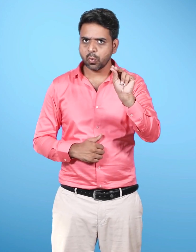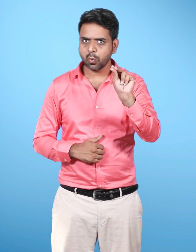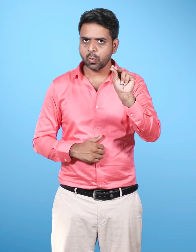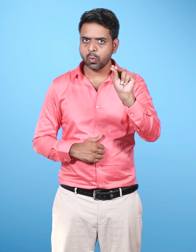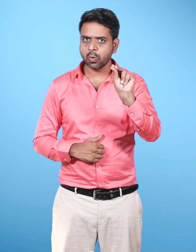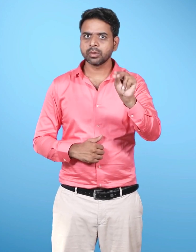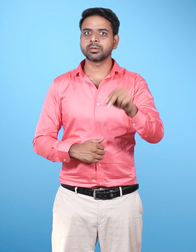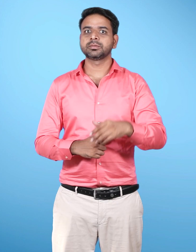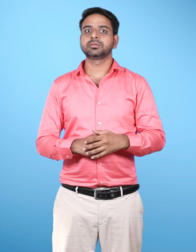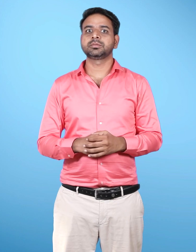case, no.